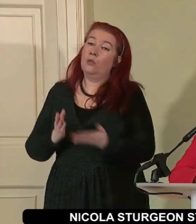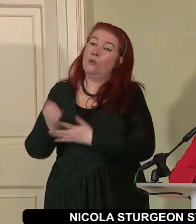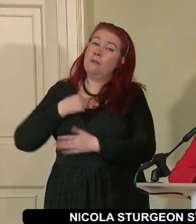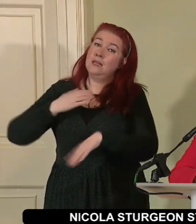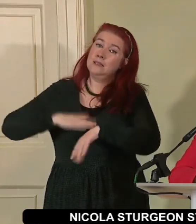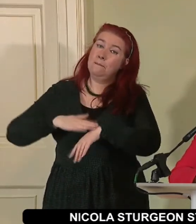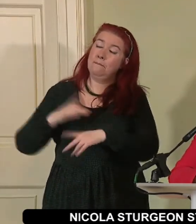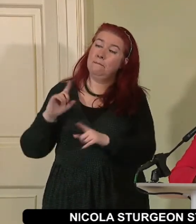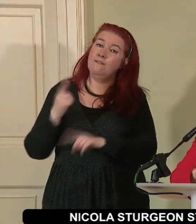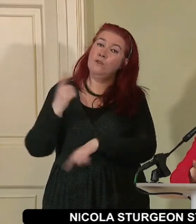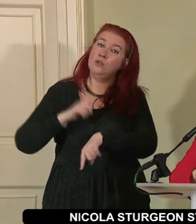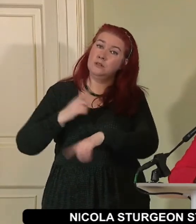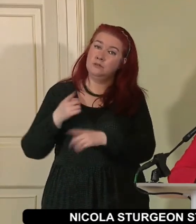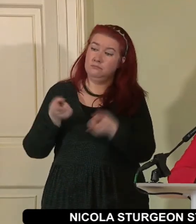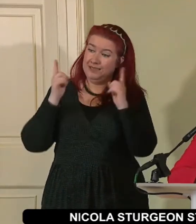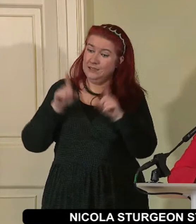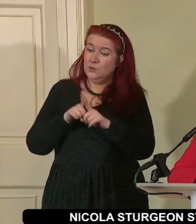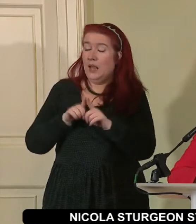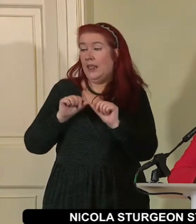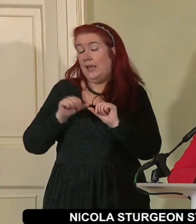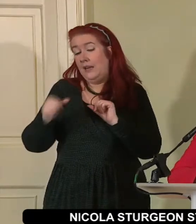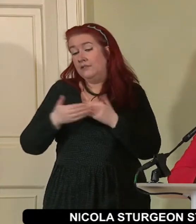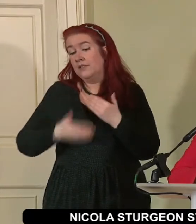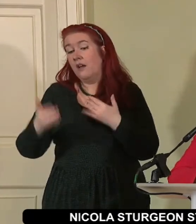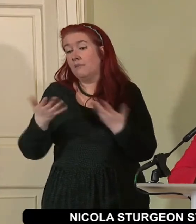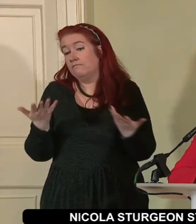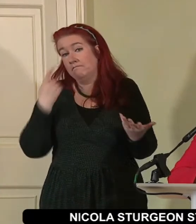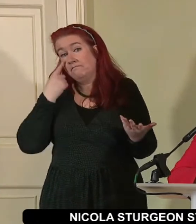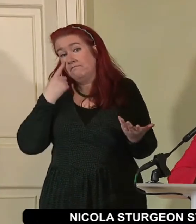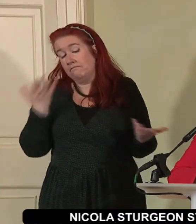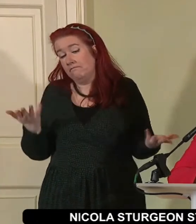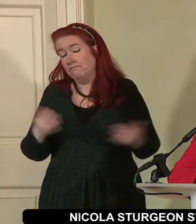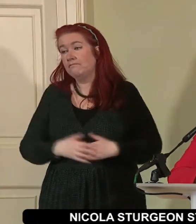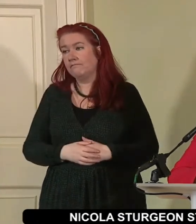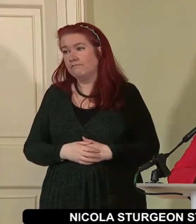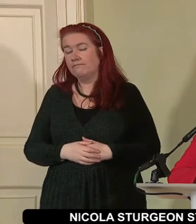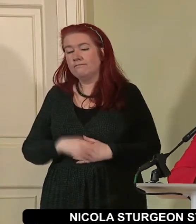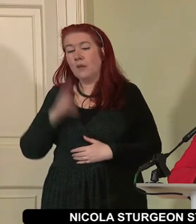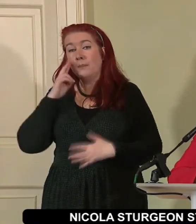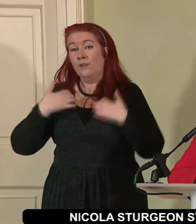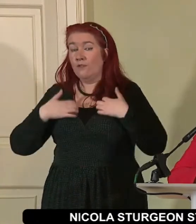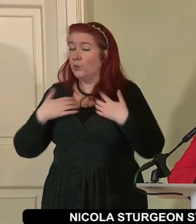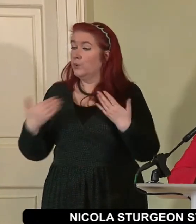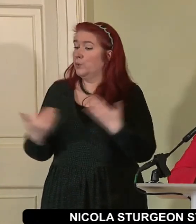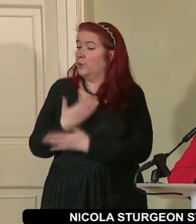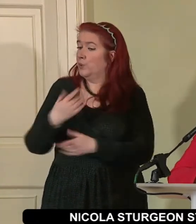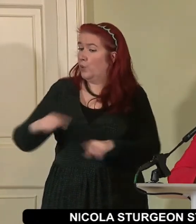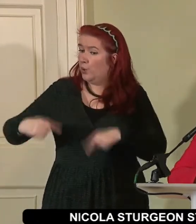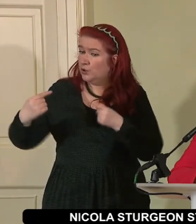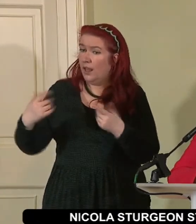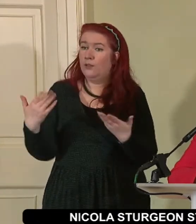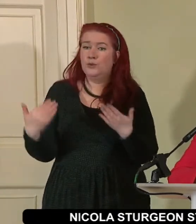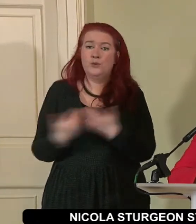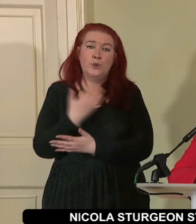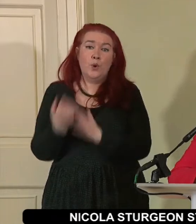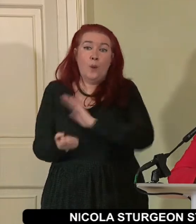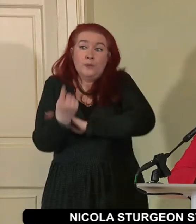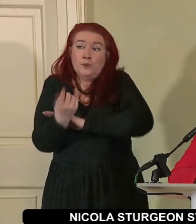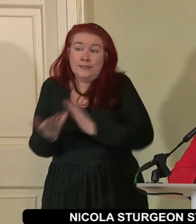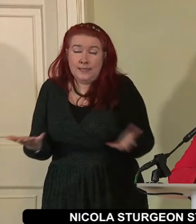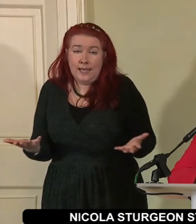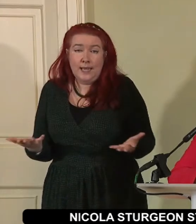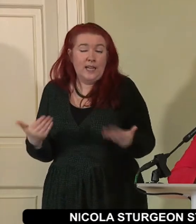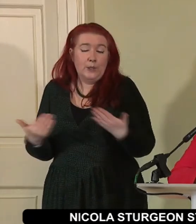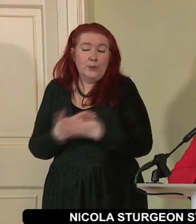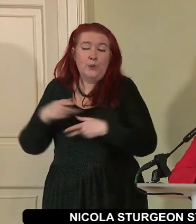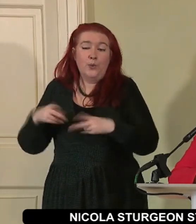Minister. And yeah, beyond that, we will see. I'm looking forward to new opportunities, new challenges, and just